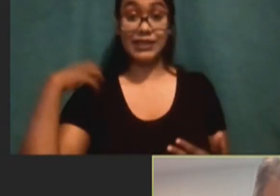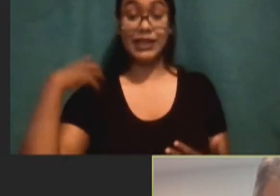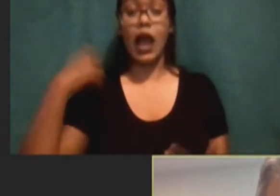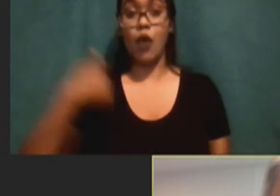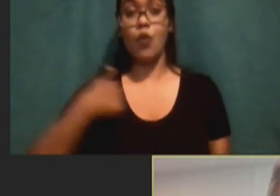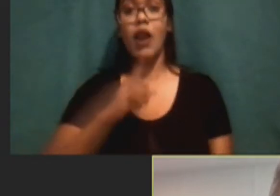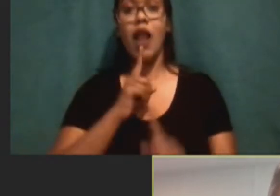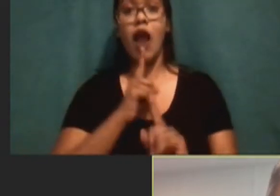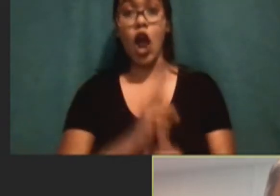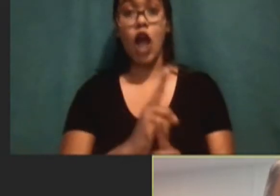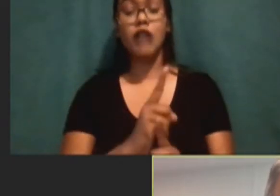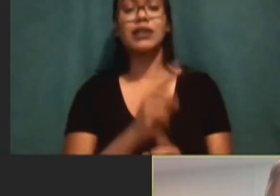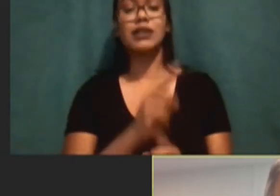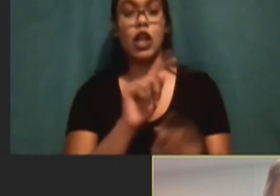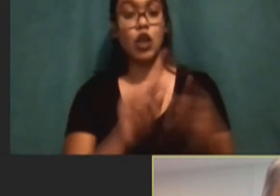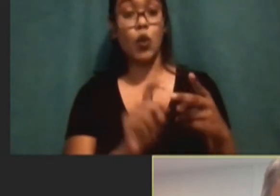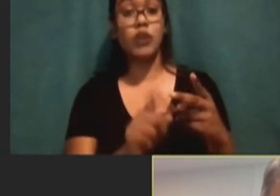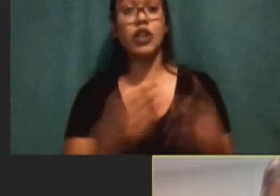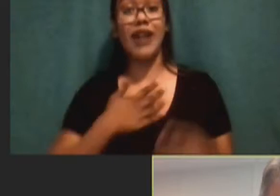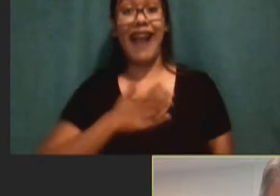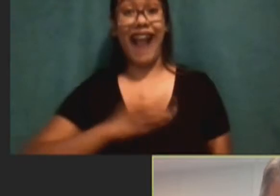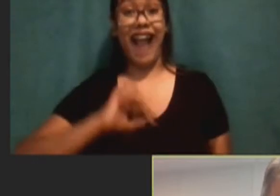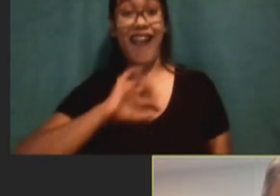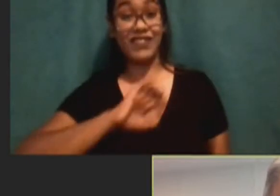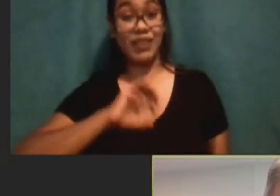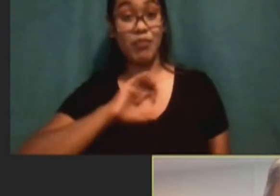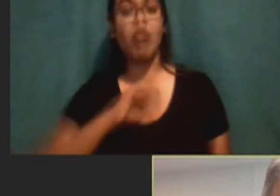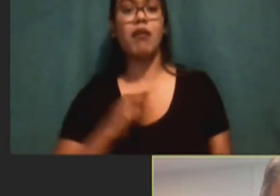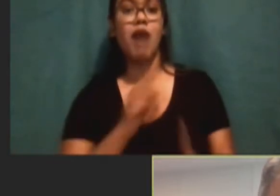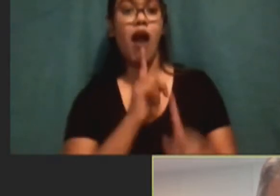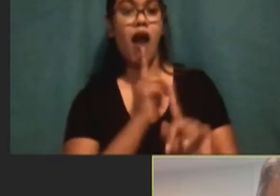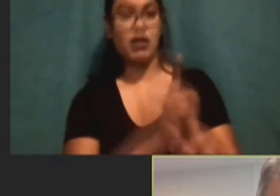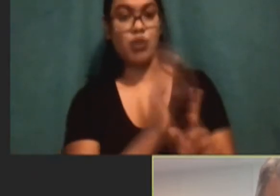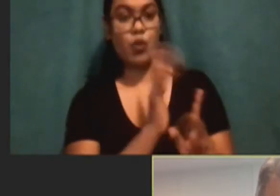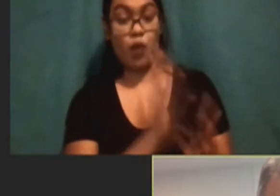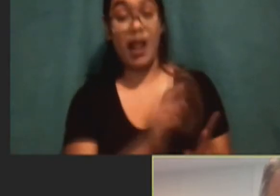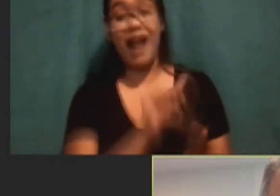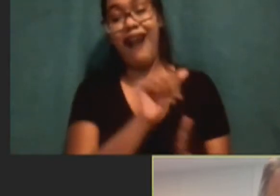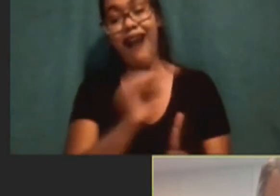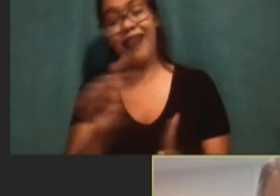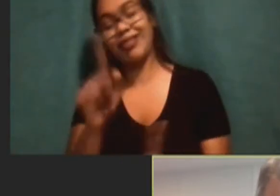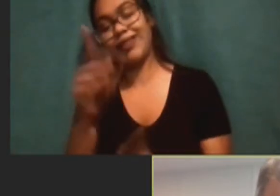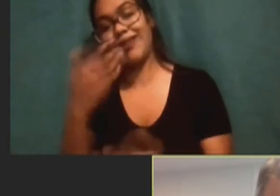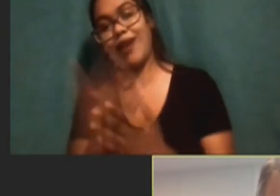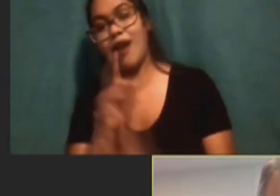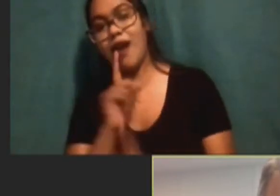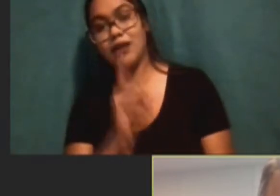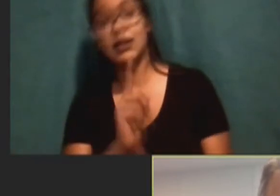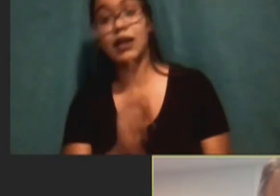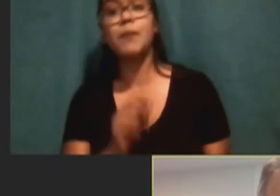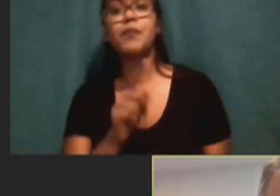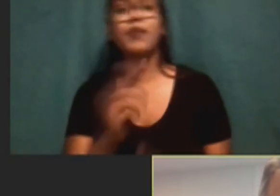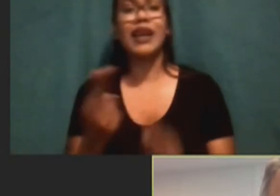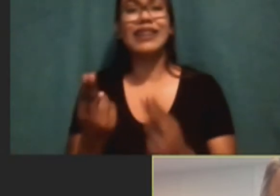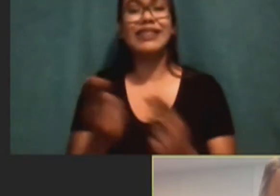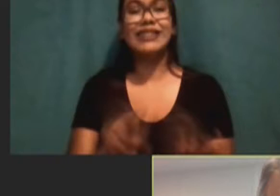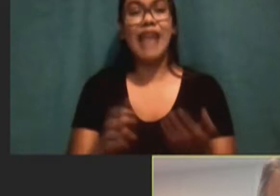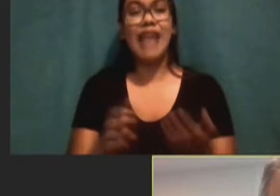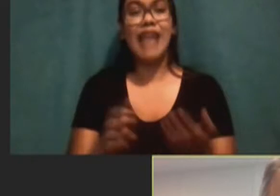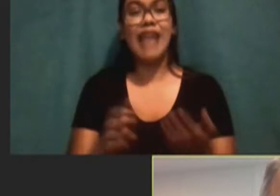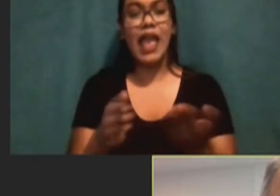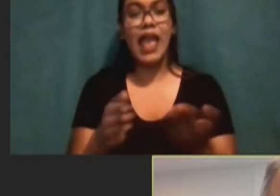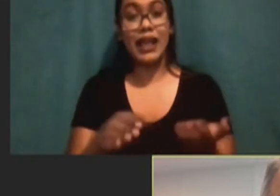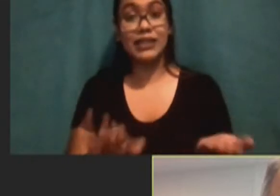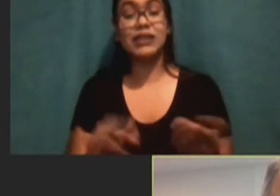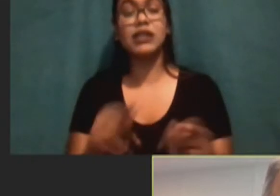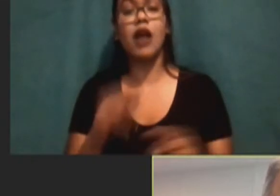feel comfortable to answer, and then I'll pass on the others to others. The question of deaths due to the Omicron, I think, was already